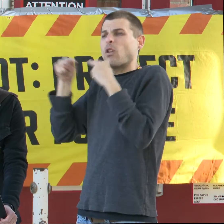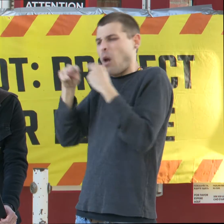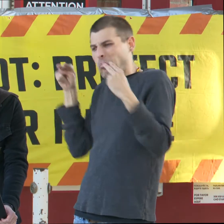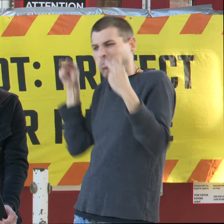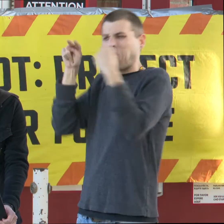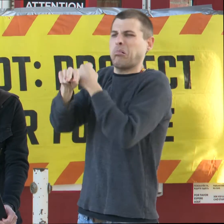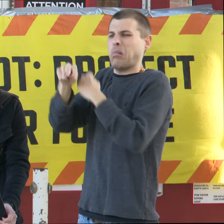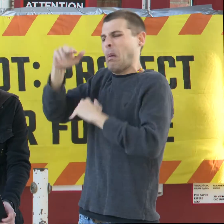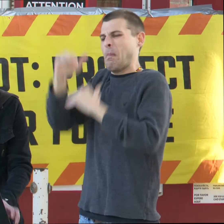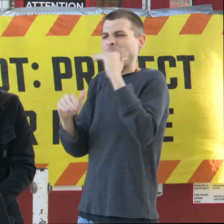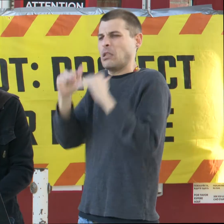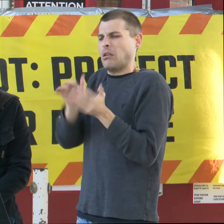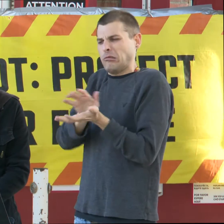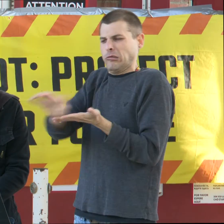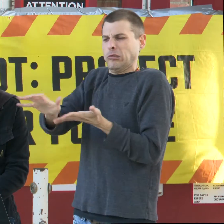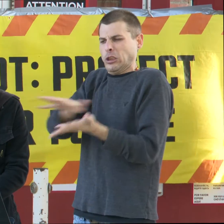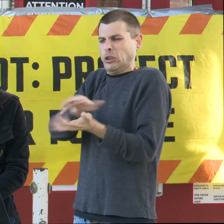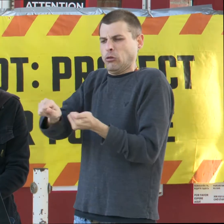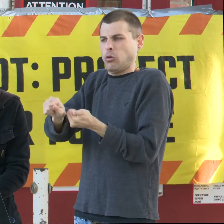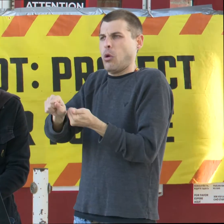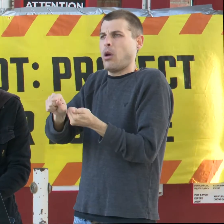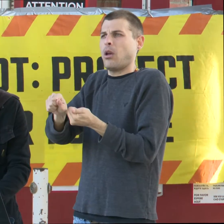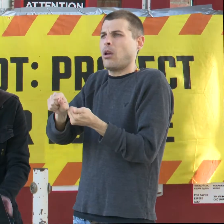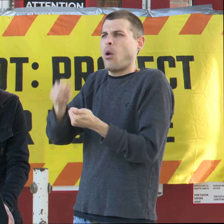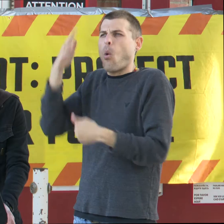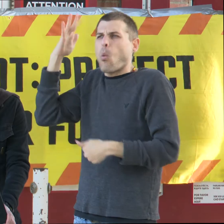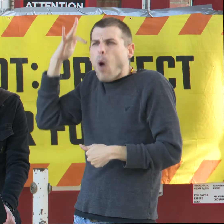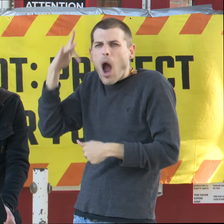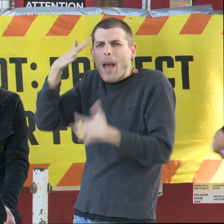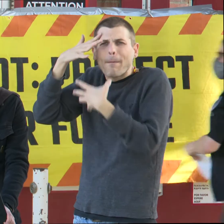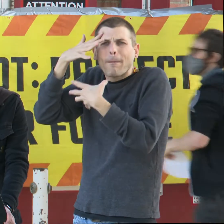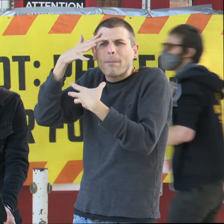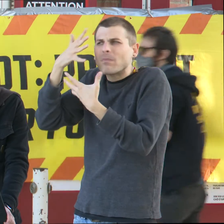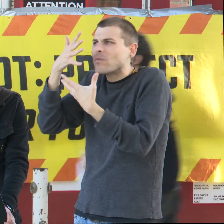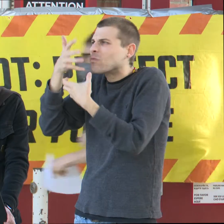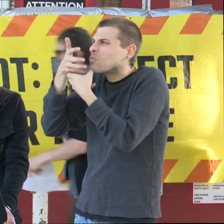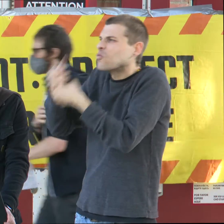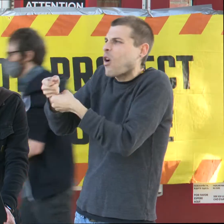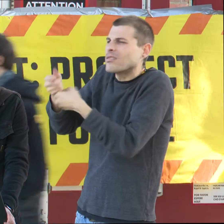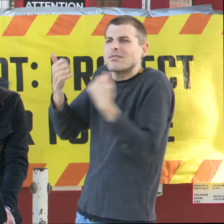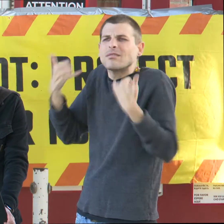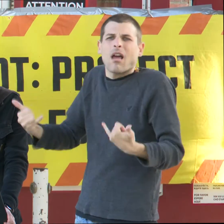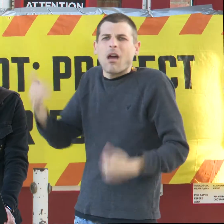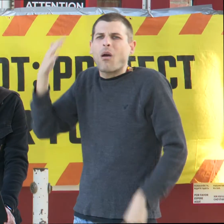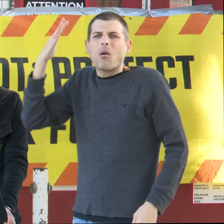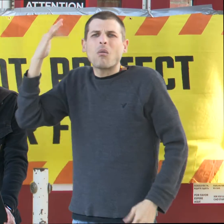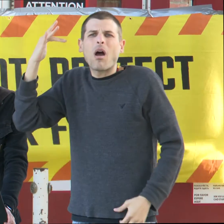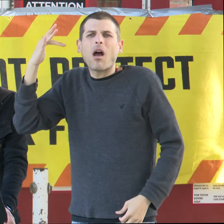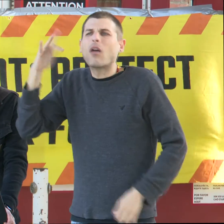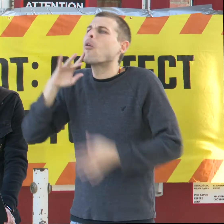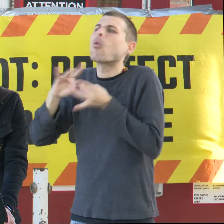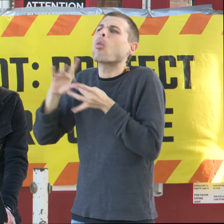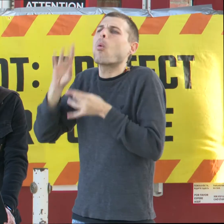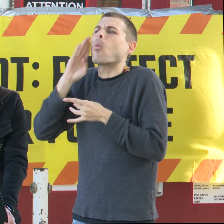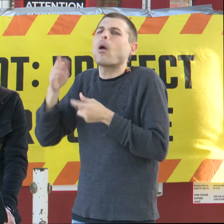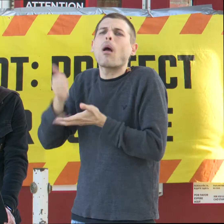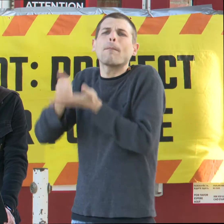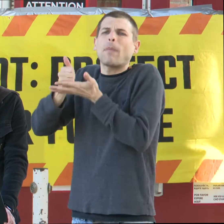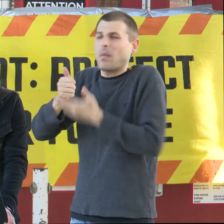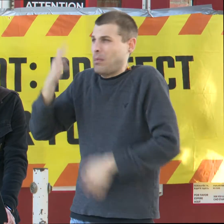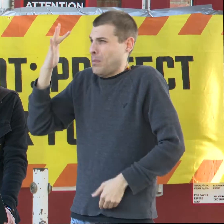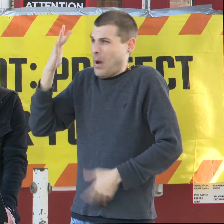are supposed to just take ODOT's word for it. This project also does not help us address a reality of dire climate change, but does the